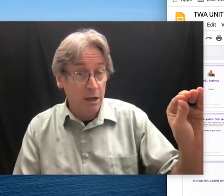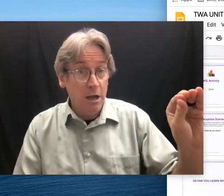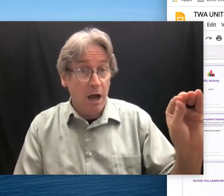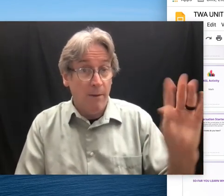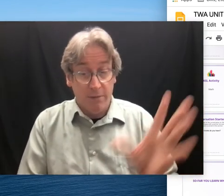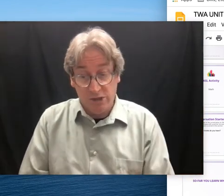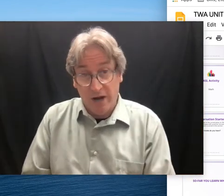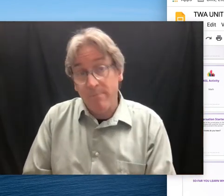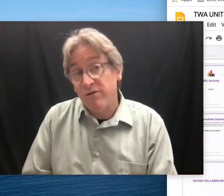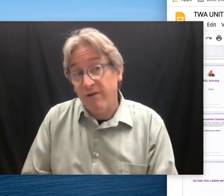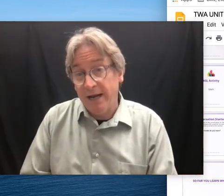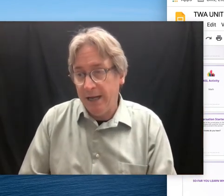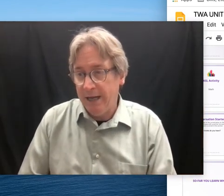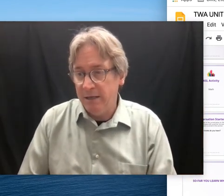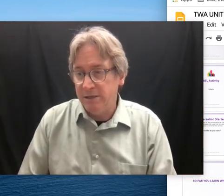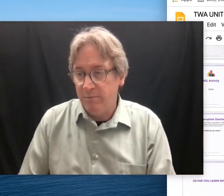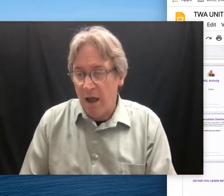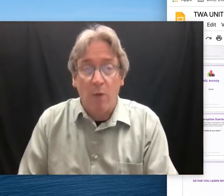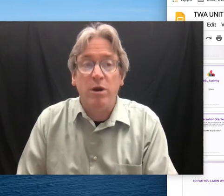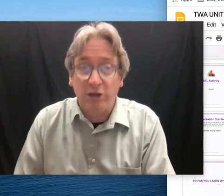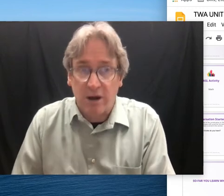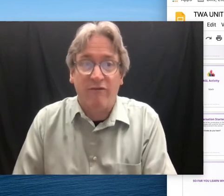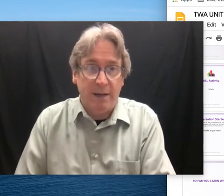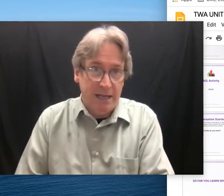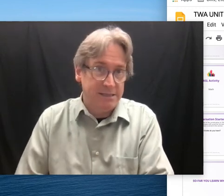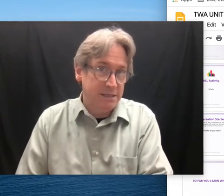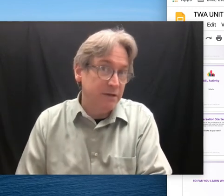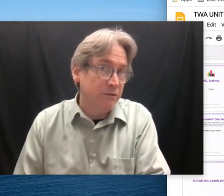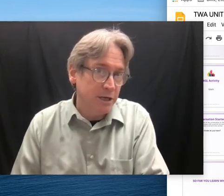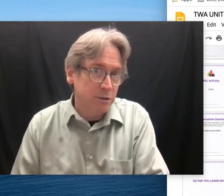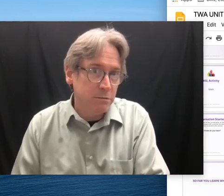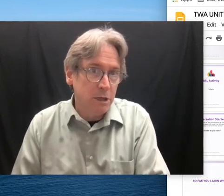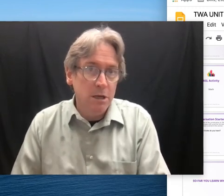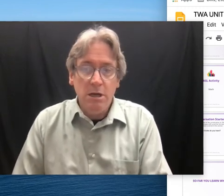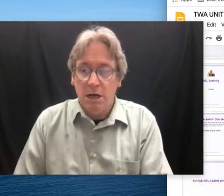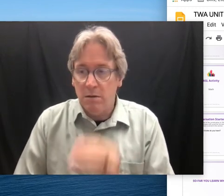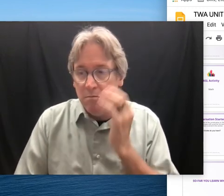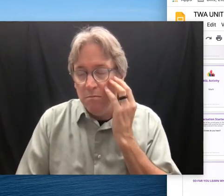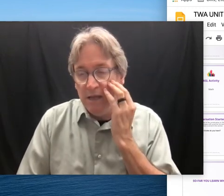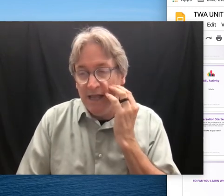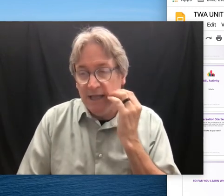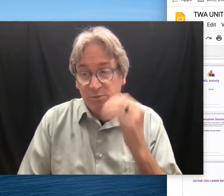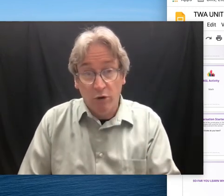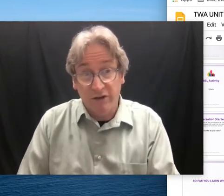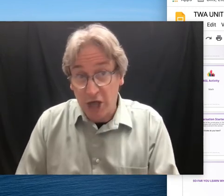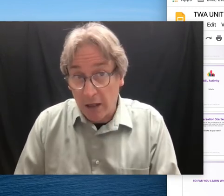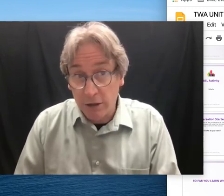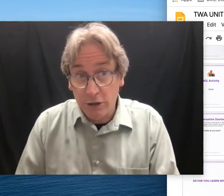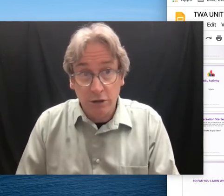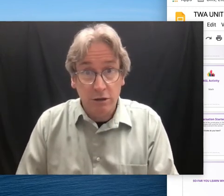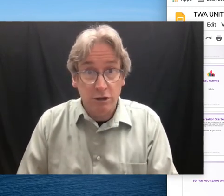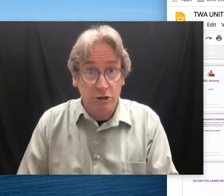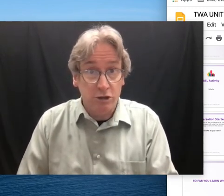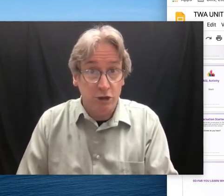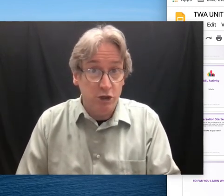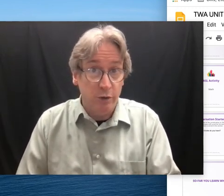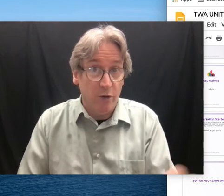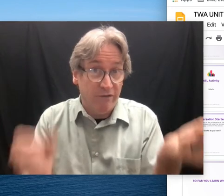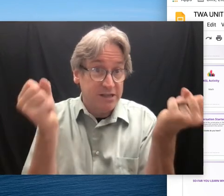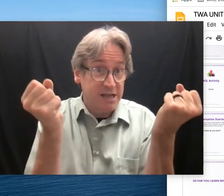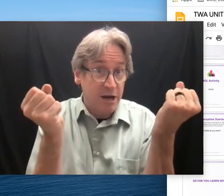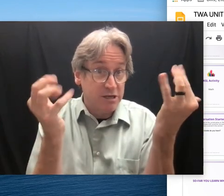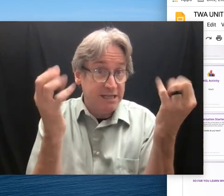doing because what I'm providing is I want to make sure everybody gets this information. It's more of a challenge to